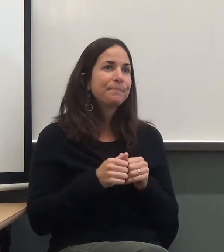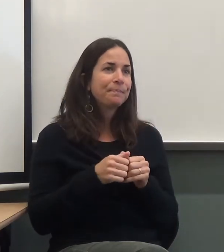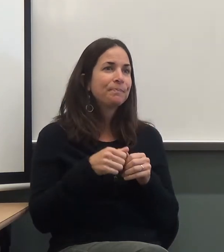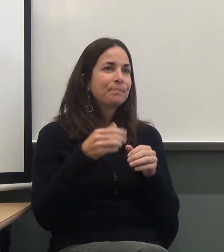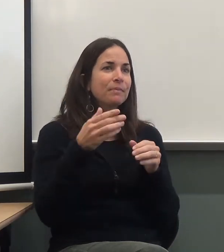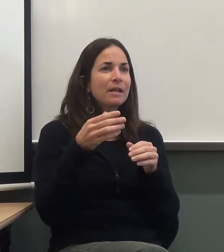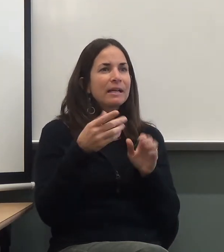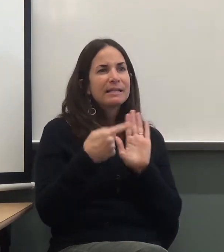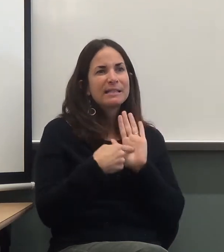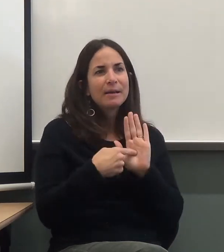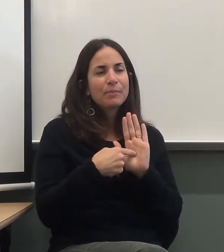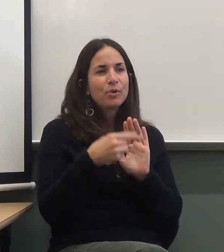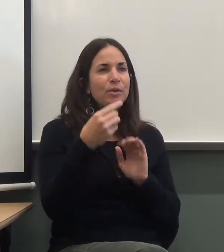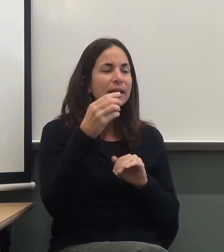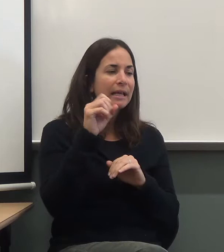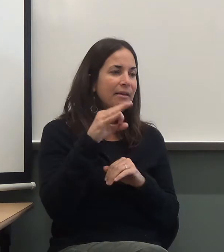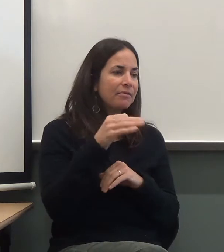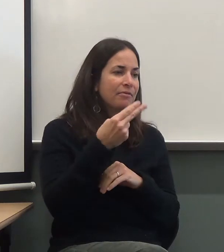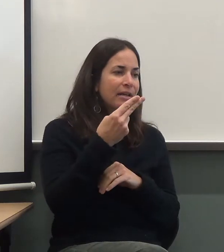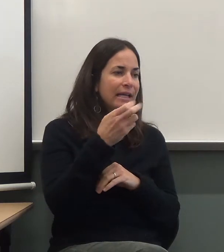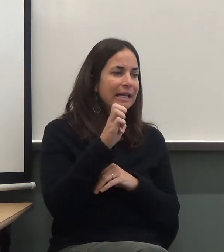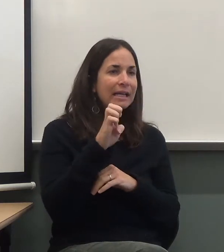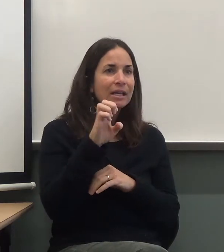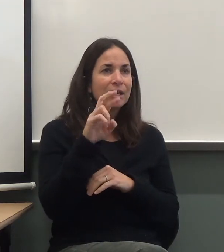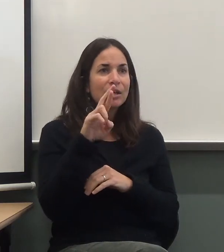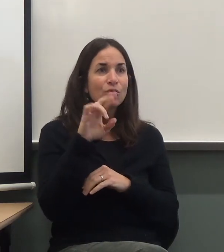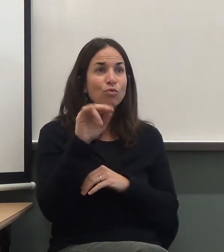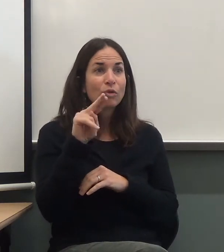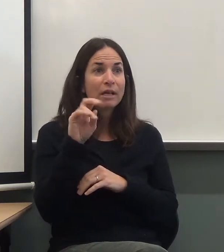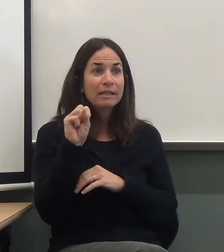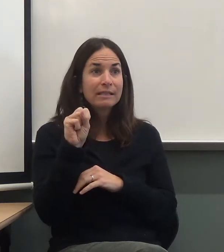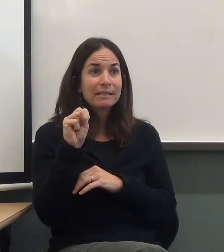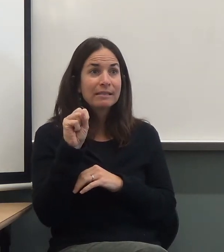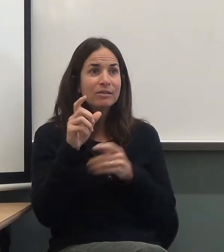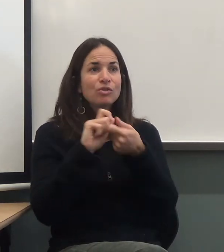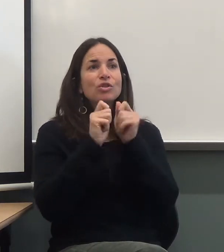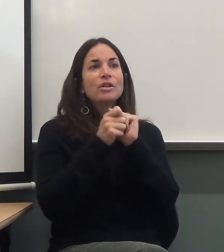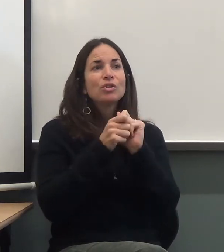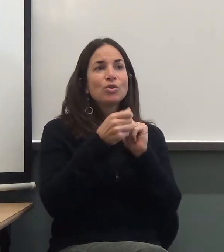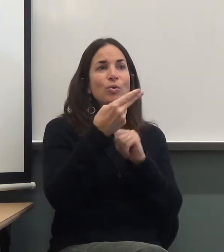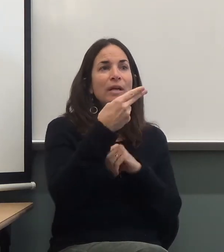runs, it would be He he ran. ran. Good. So sometimes